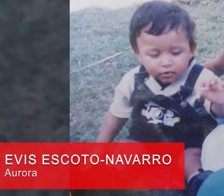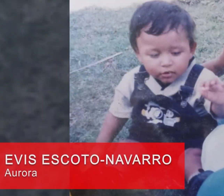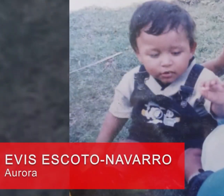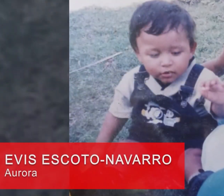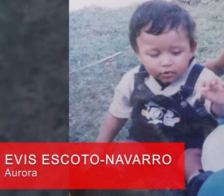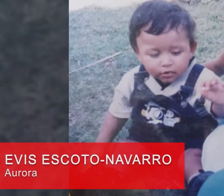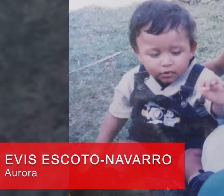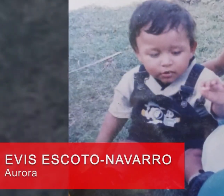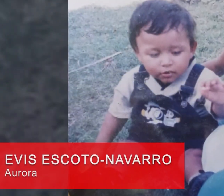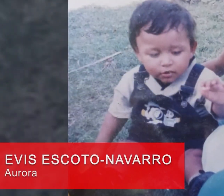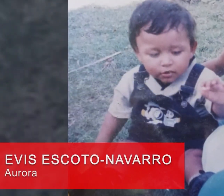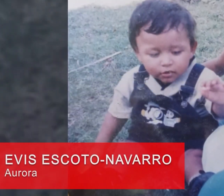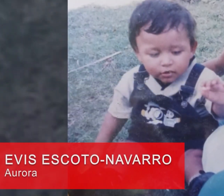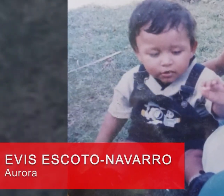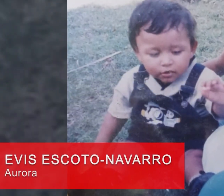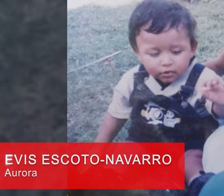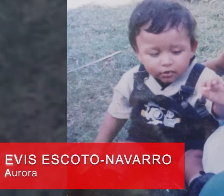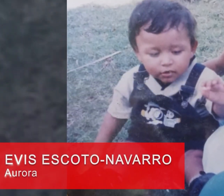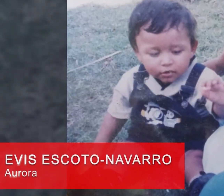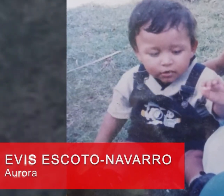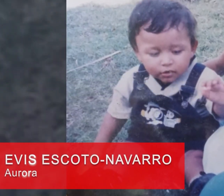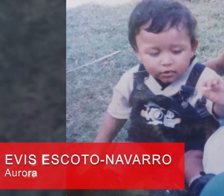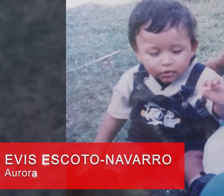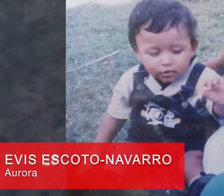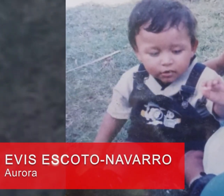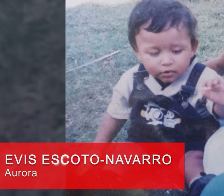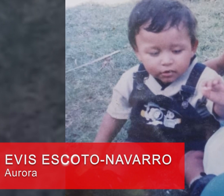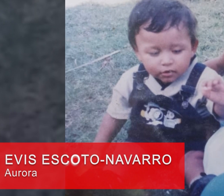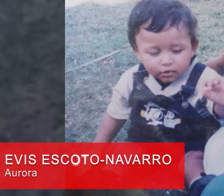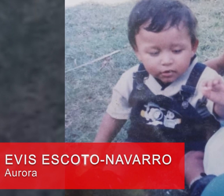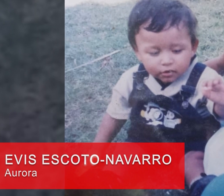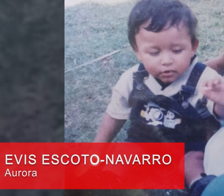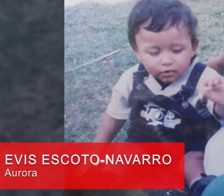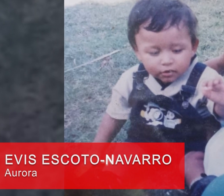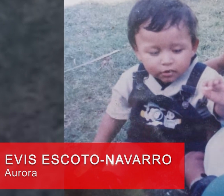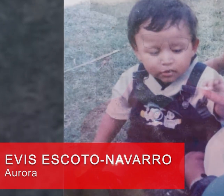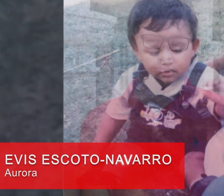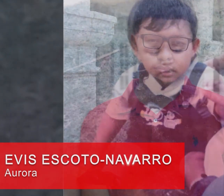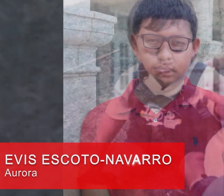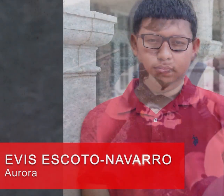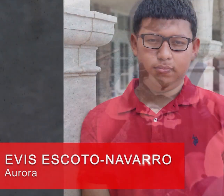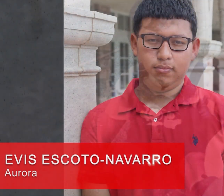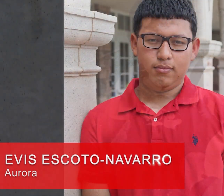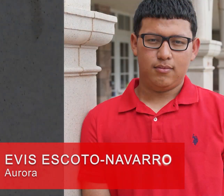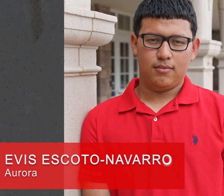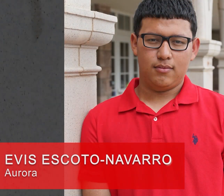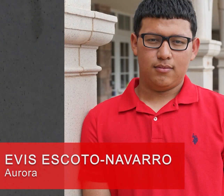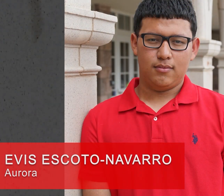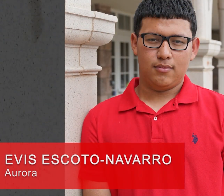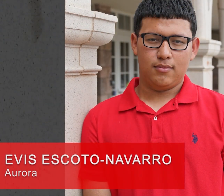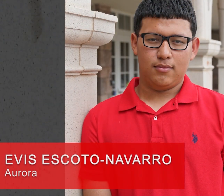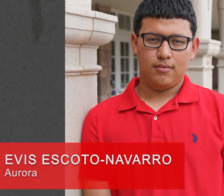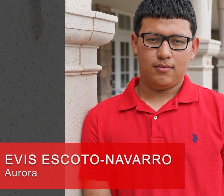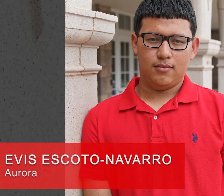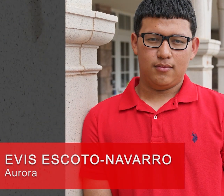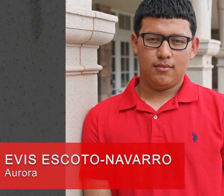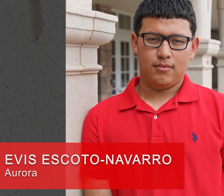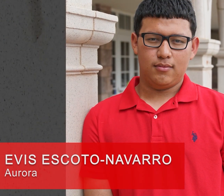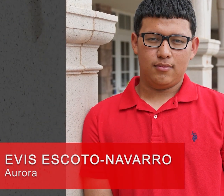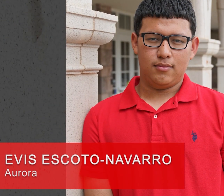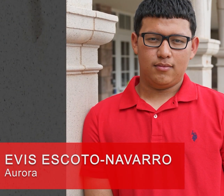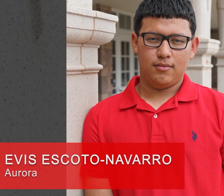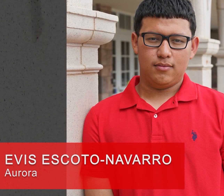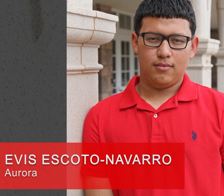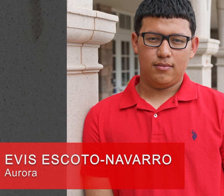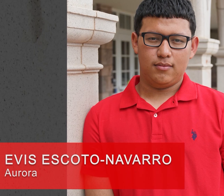Yves Escoto Navarro, Aurora. Baby picture of Yves sitting in the grass wearing overalls. Fades into a current picture of Yves looking at the camera standing next to stone